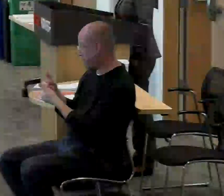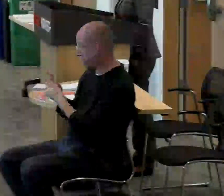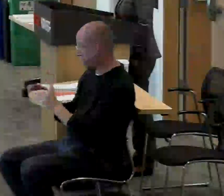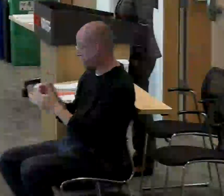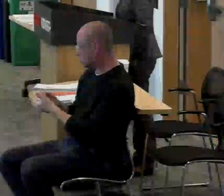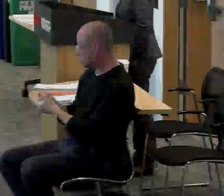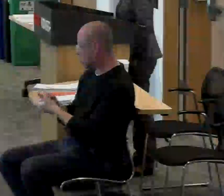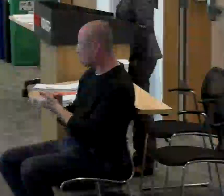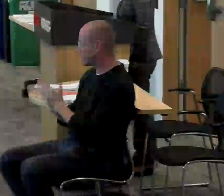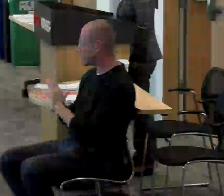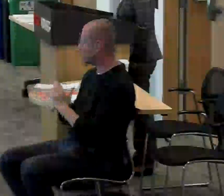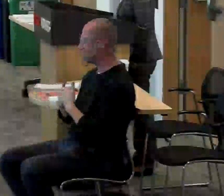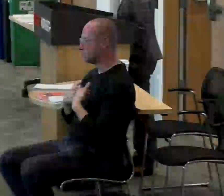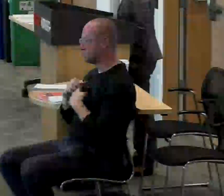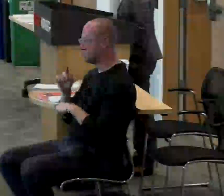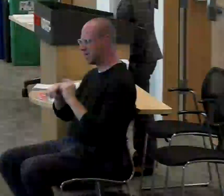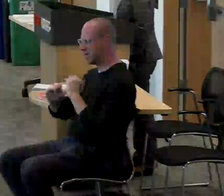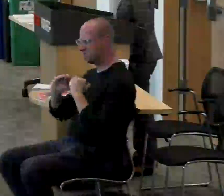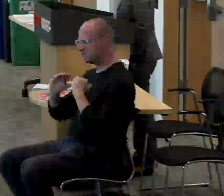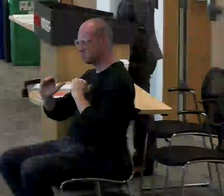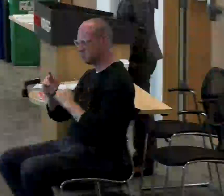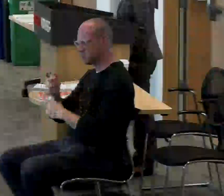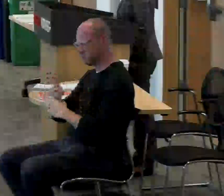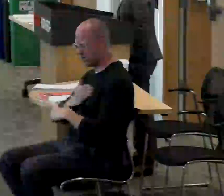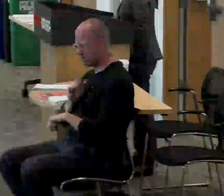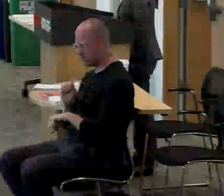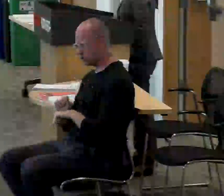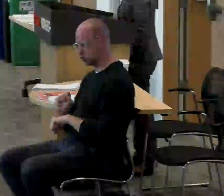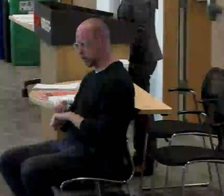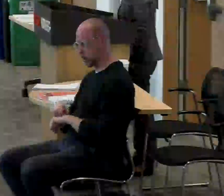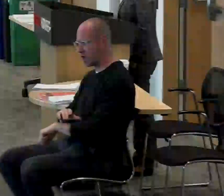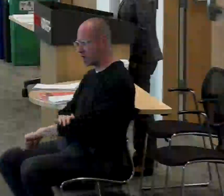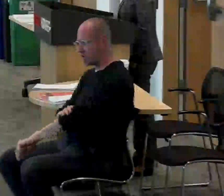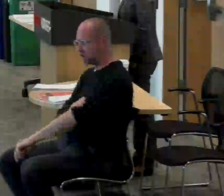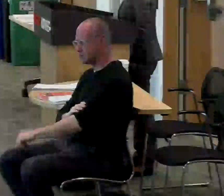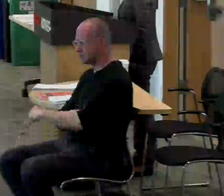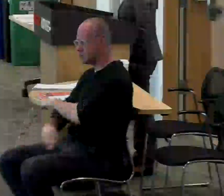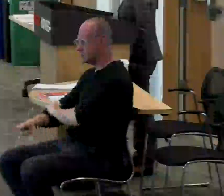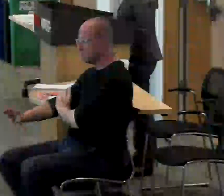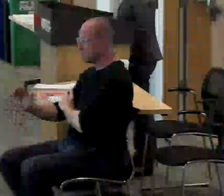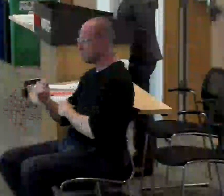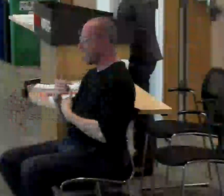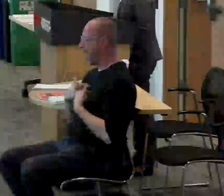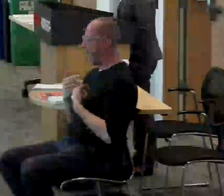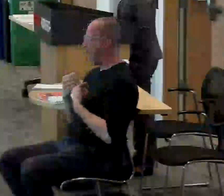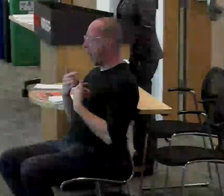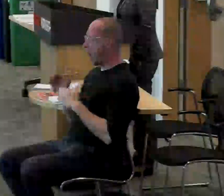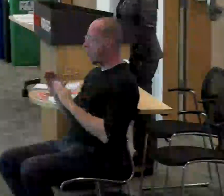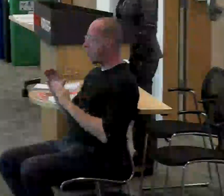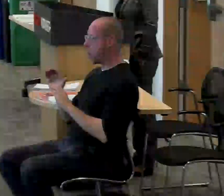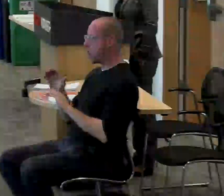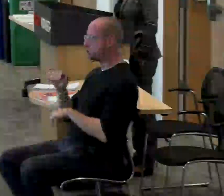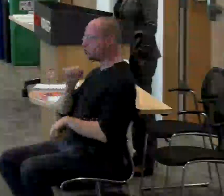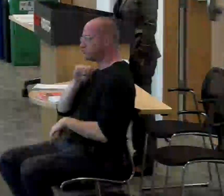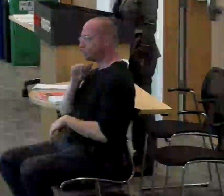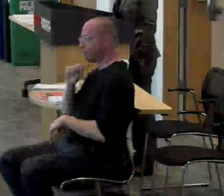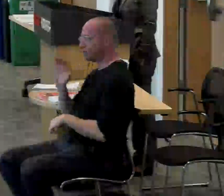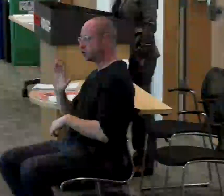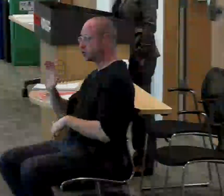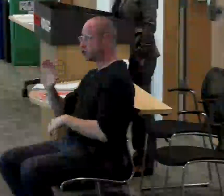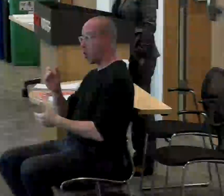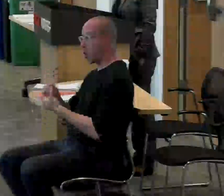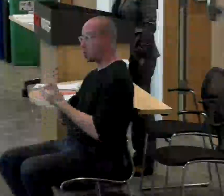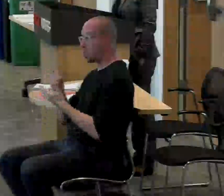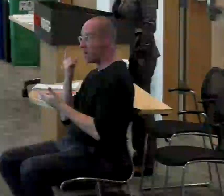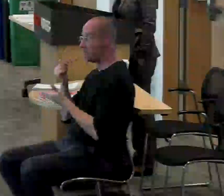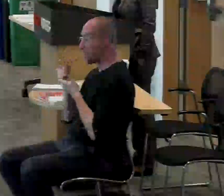put my account holders at risk just to launch our program. You guys do have options available. And I think that there's a lot of work to be done in